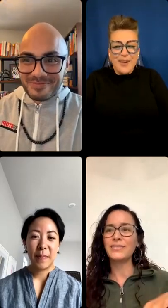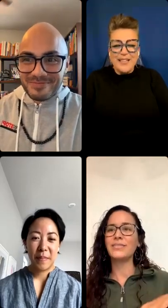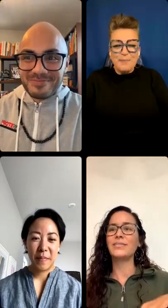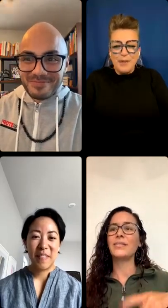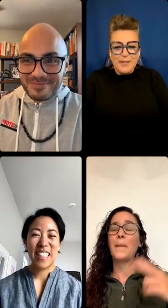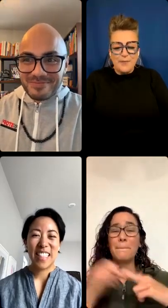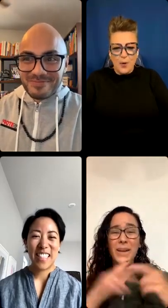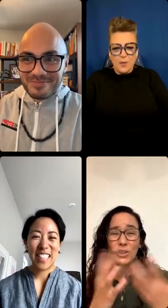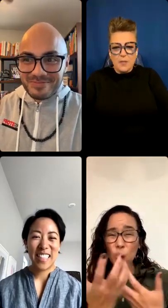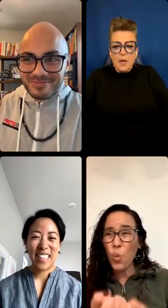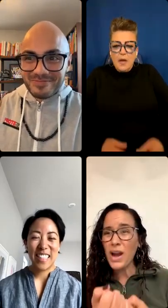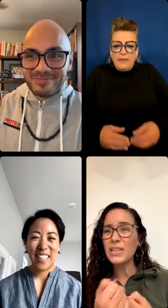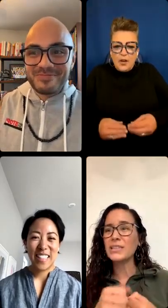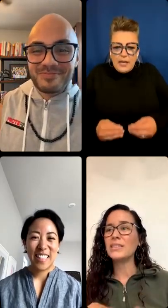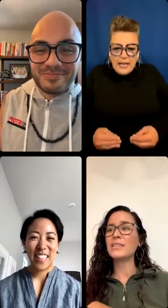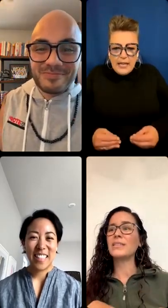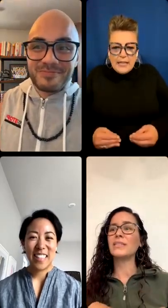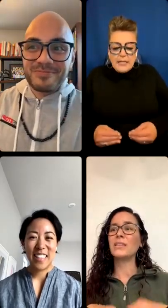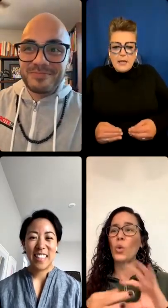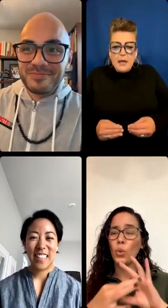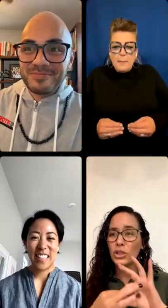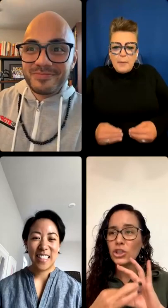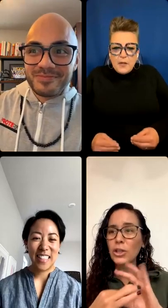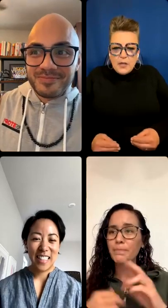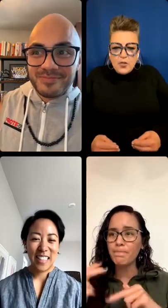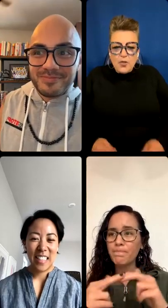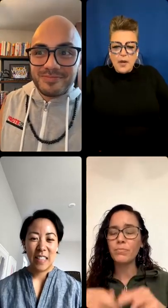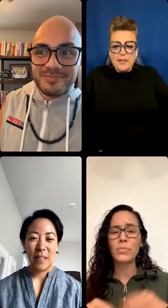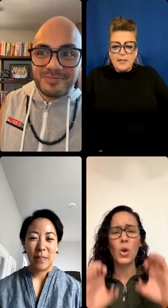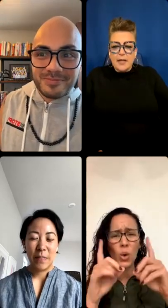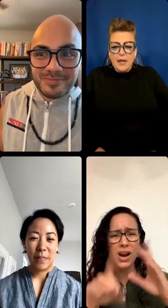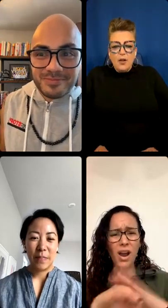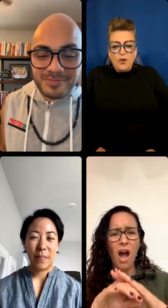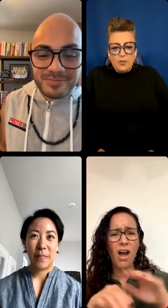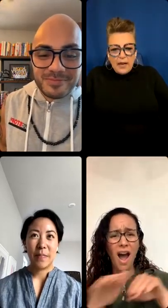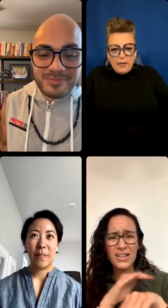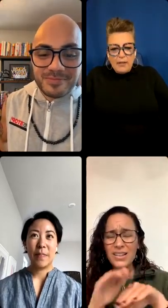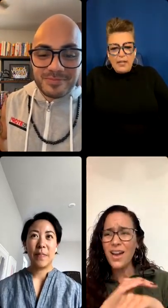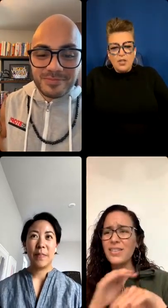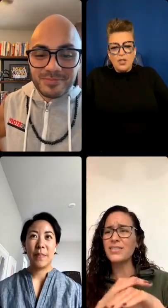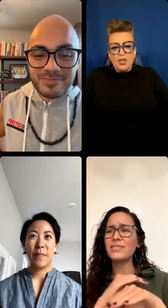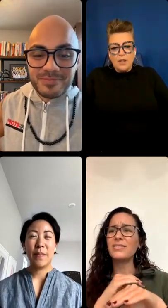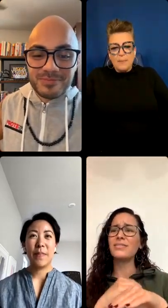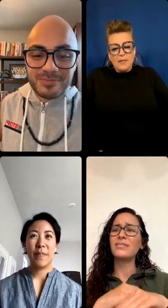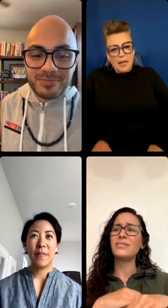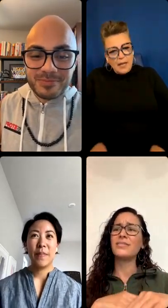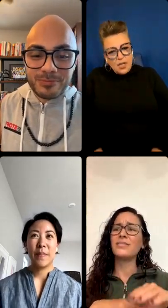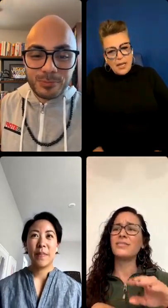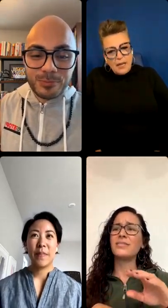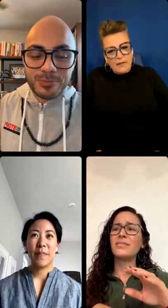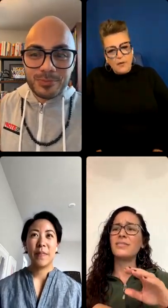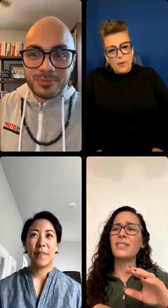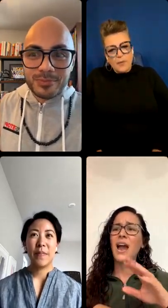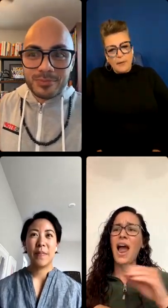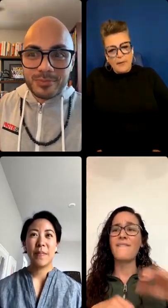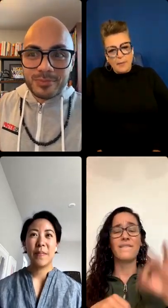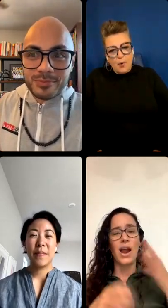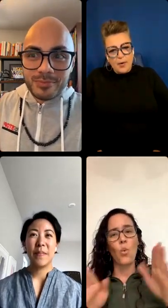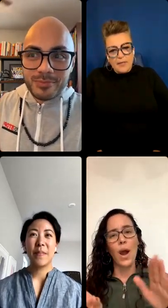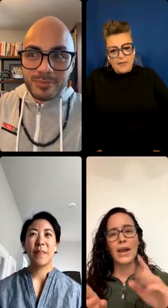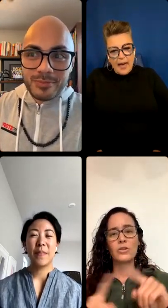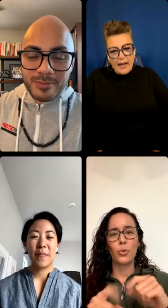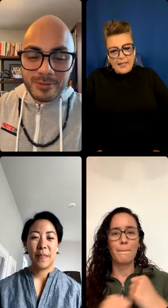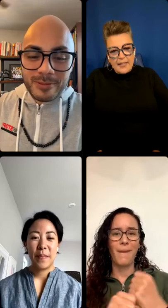LGBTQIA, 2S plus folks, their needs, building trust, creating relationships, educating folks about